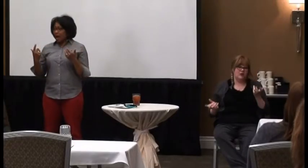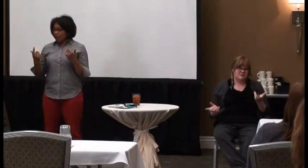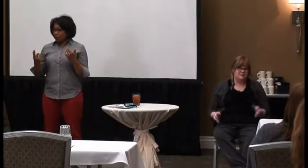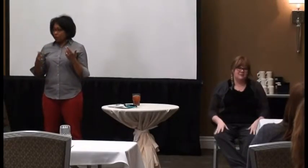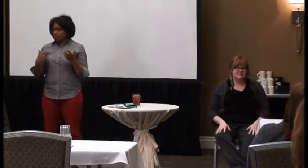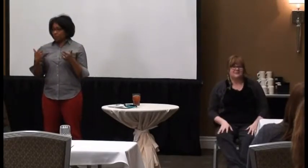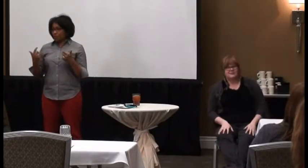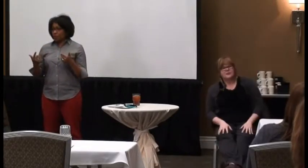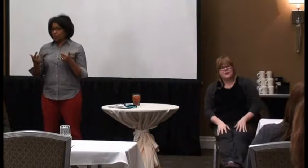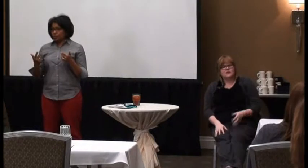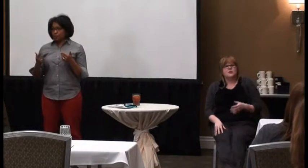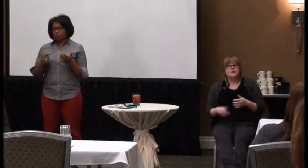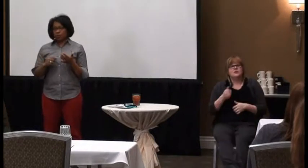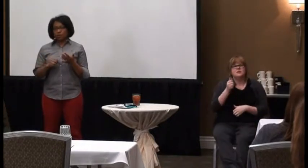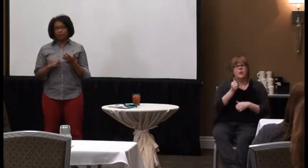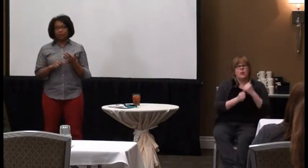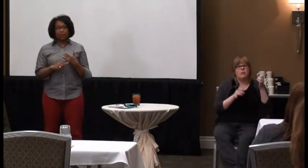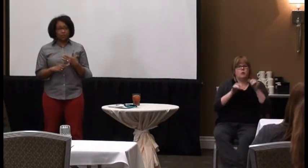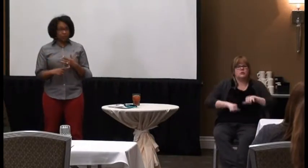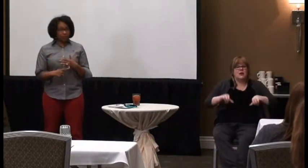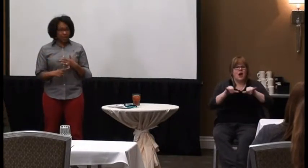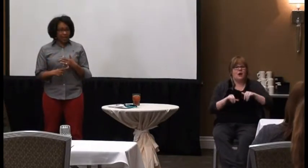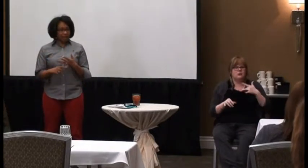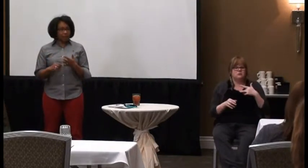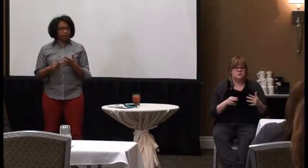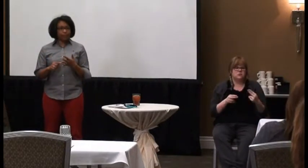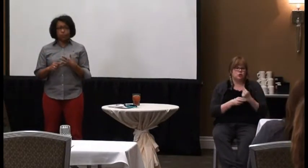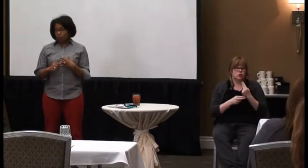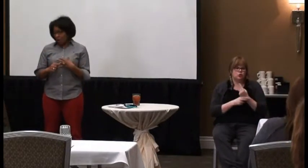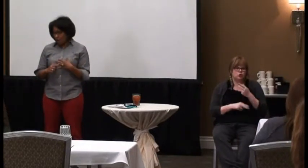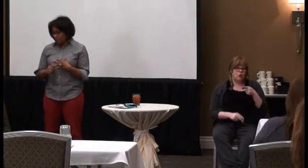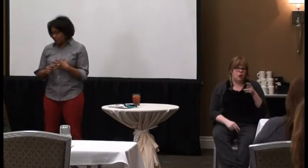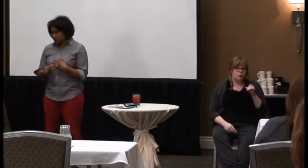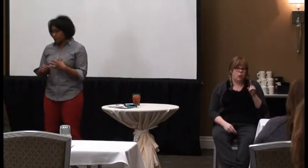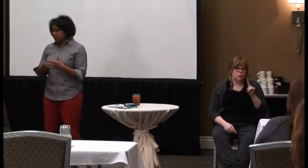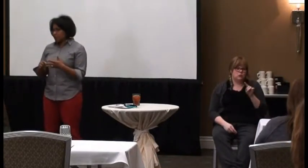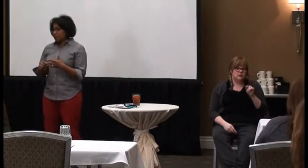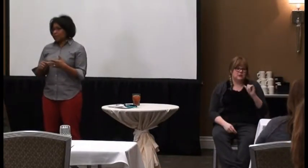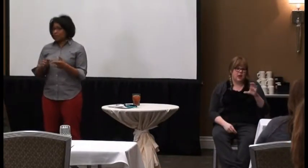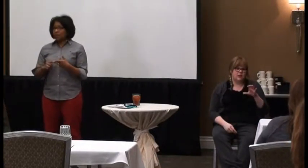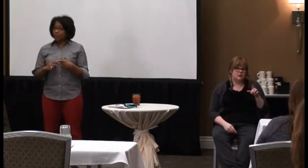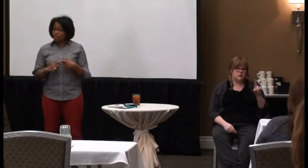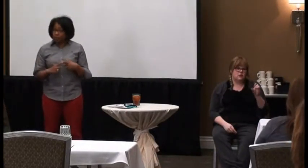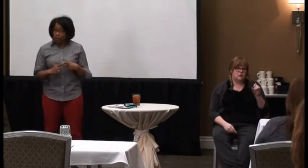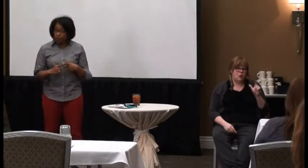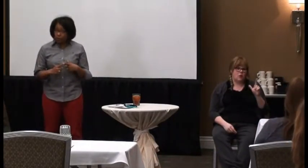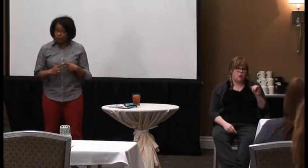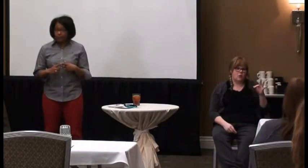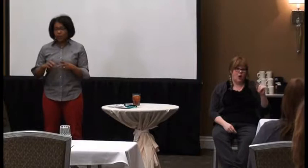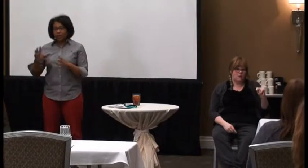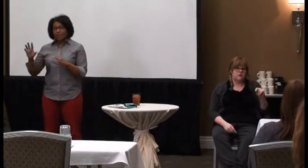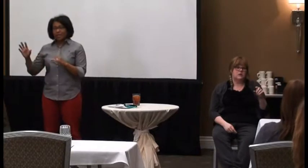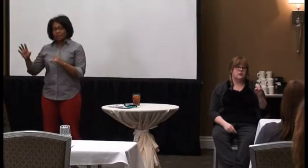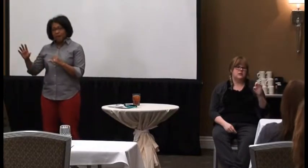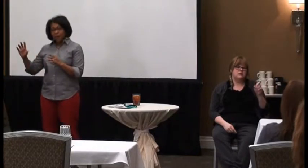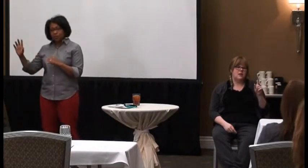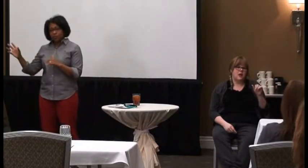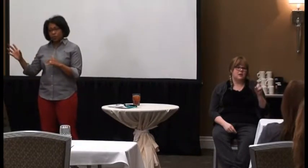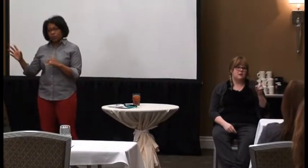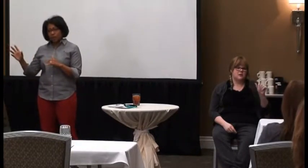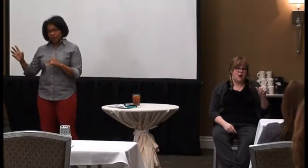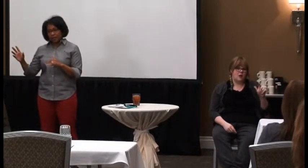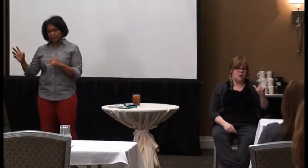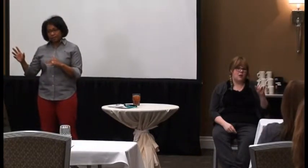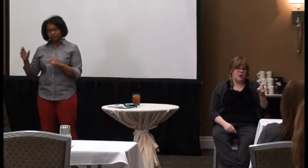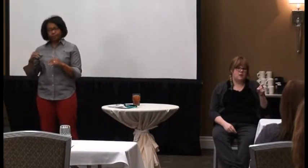most common ones that are used are typically the Prozac, Zoloft, Celexa, Lexapro, again, not the Paxil or